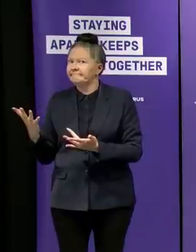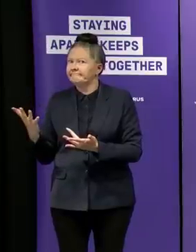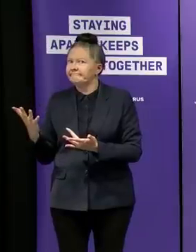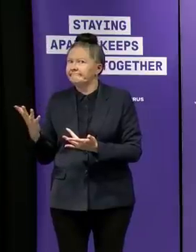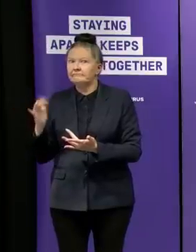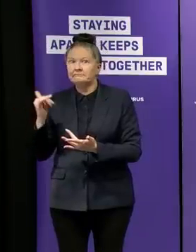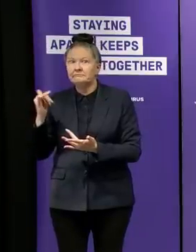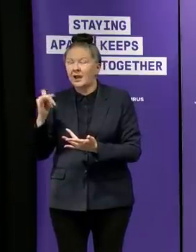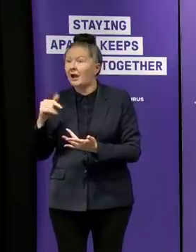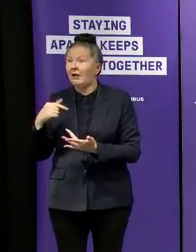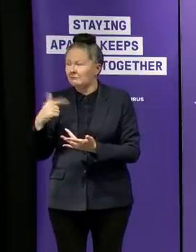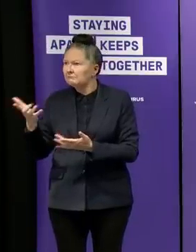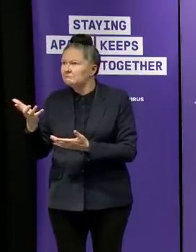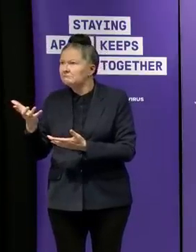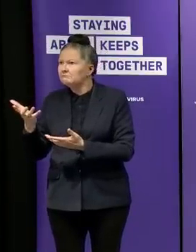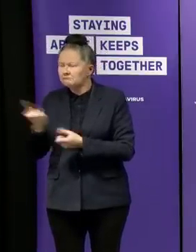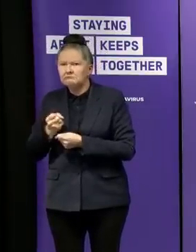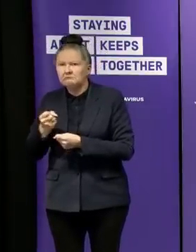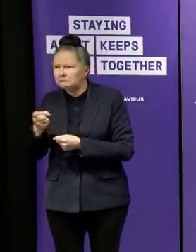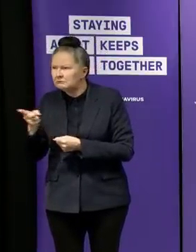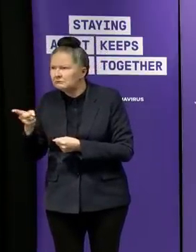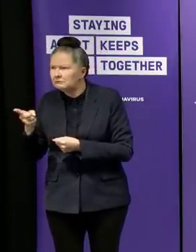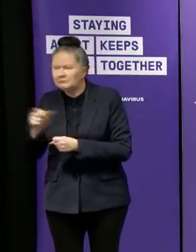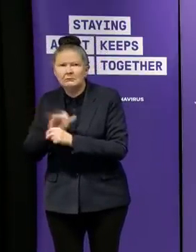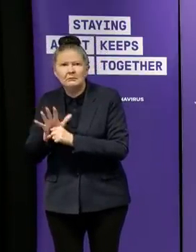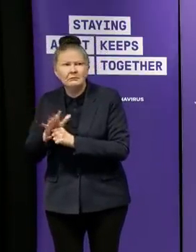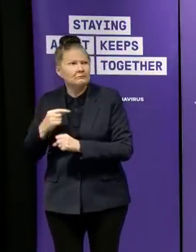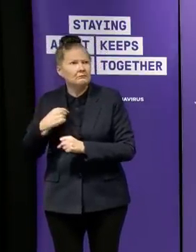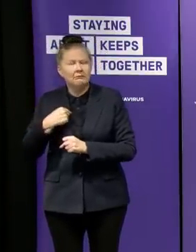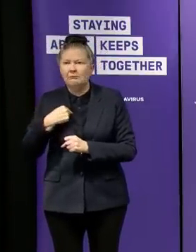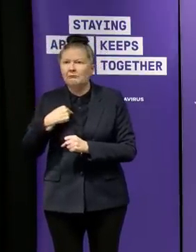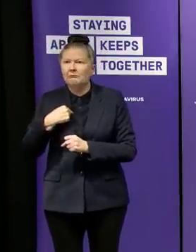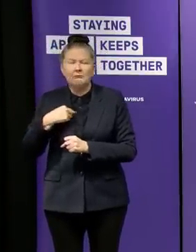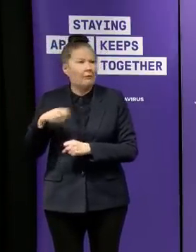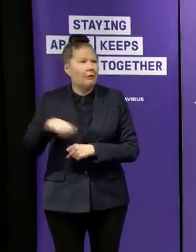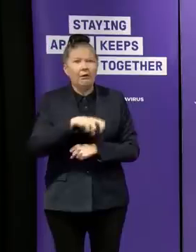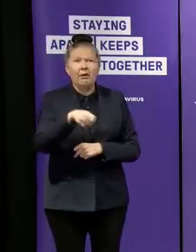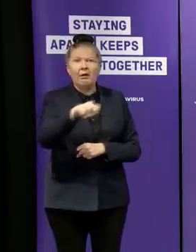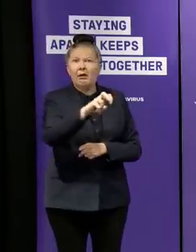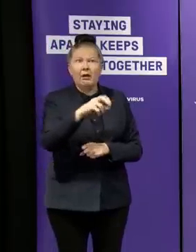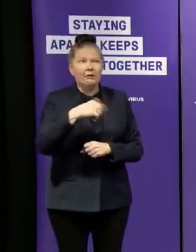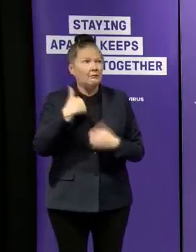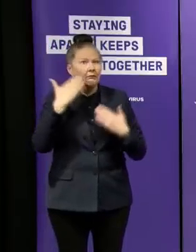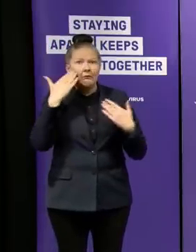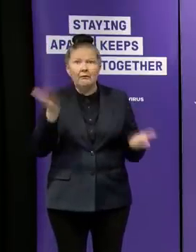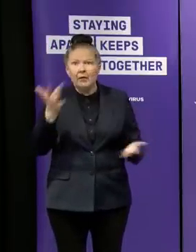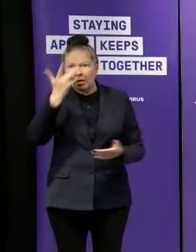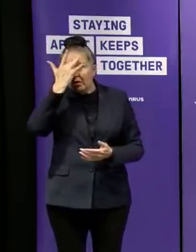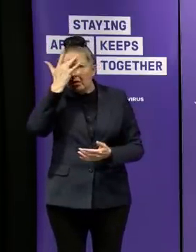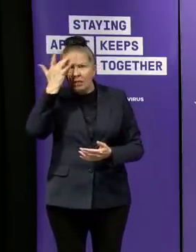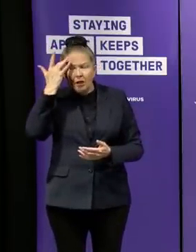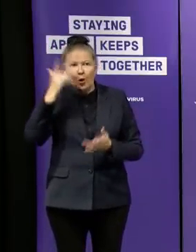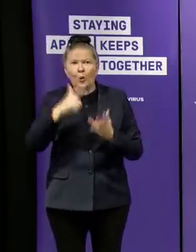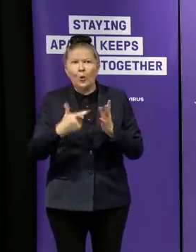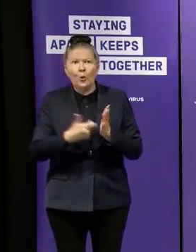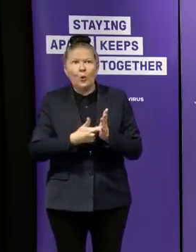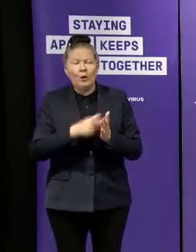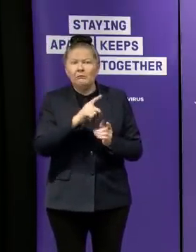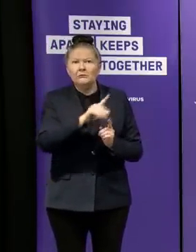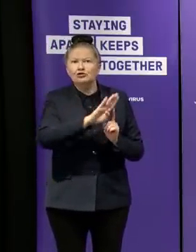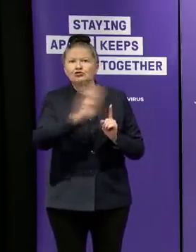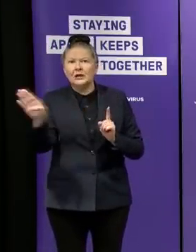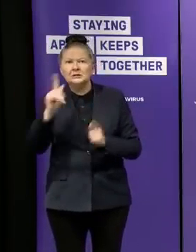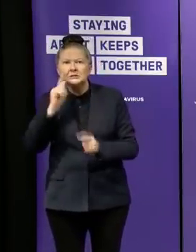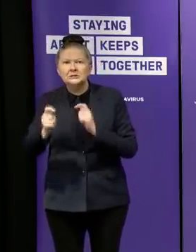who test positive, have they been going about their business for 3 or 4 days, or did they go and get tested as soon as they got symptoms? Those sorts